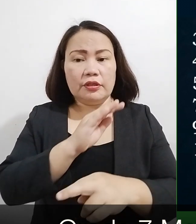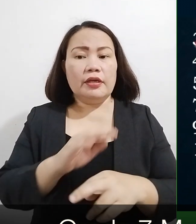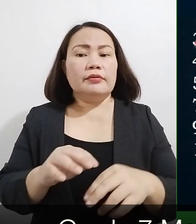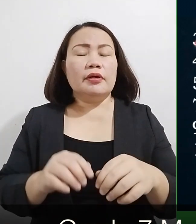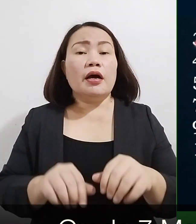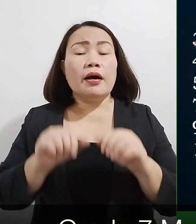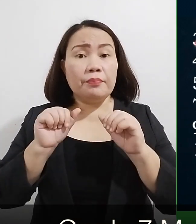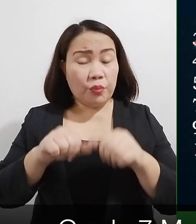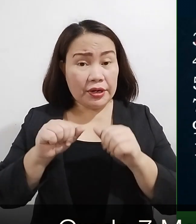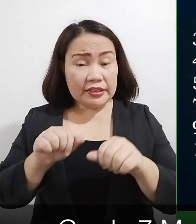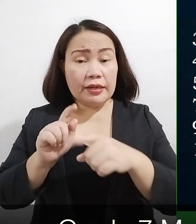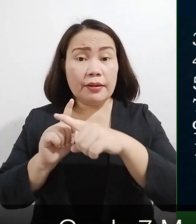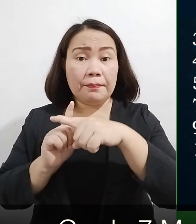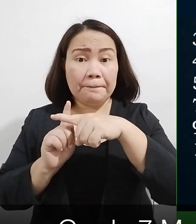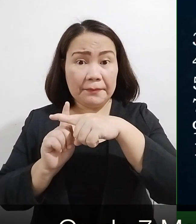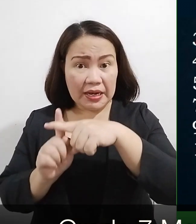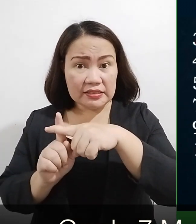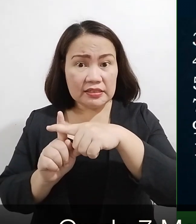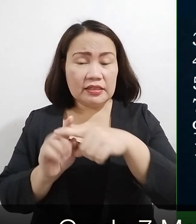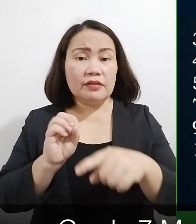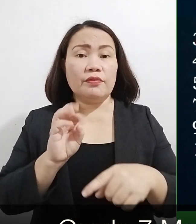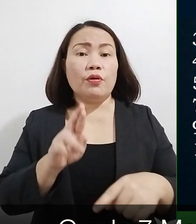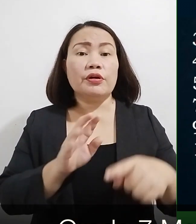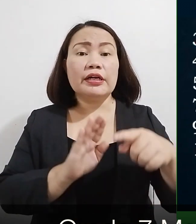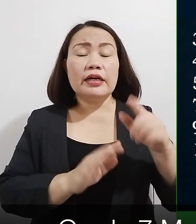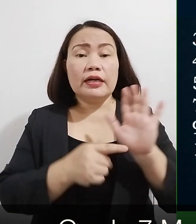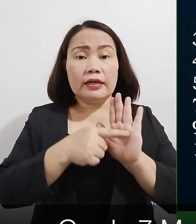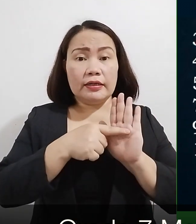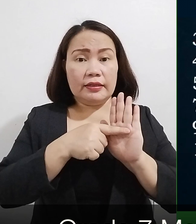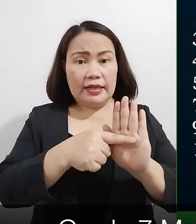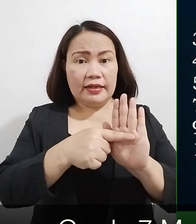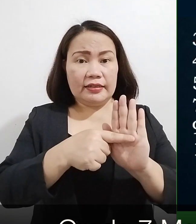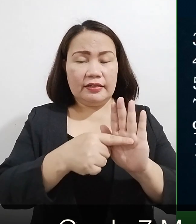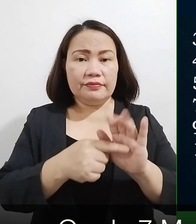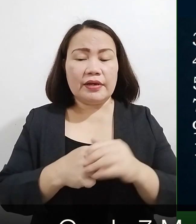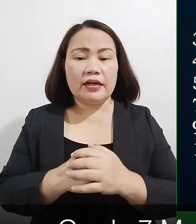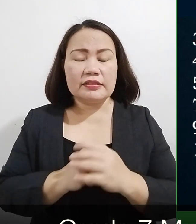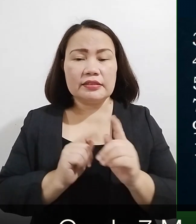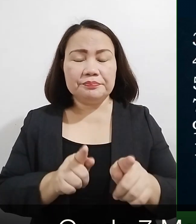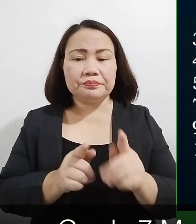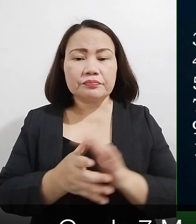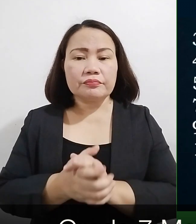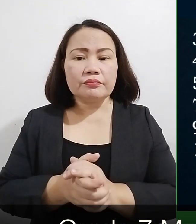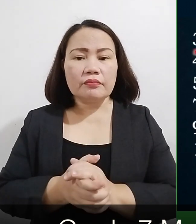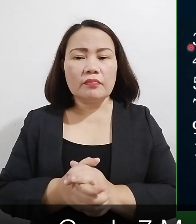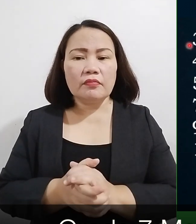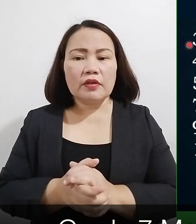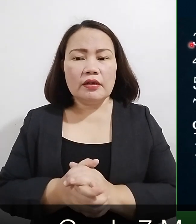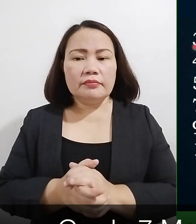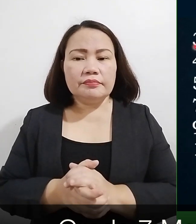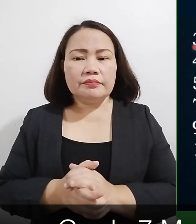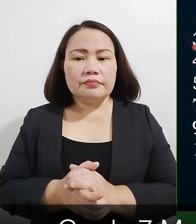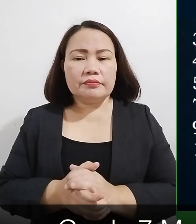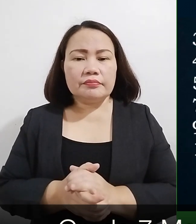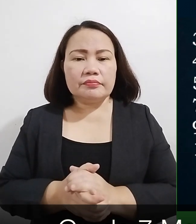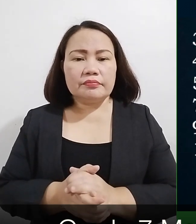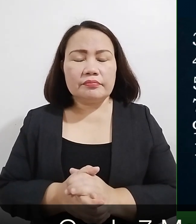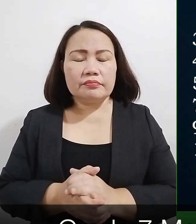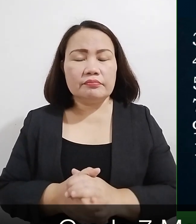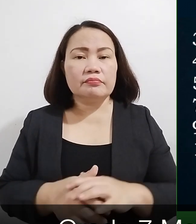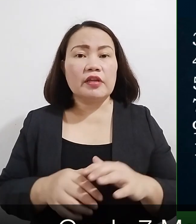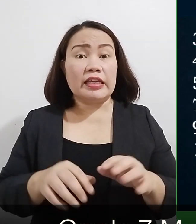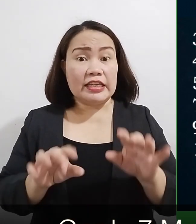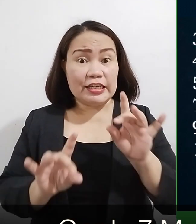pwedeng positive 3 or negative 3. Okay? Therefore, ang sagot natin ay positive 3